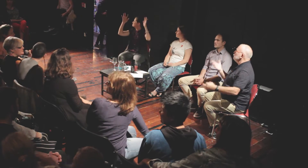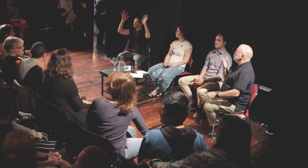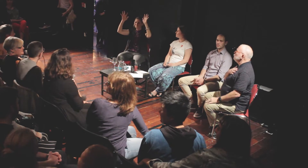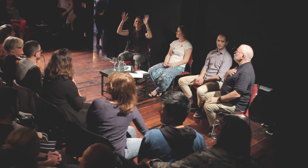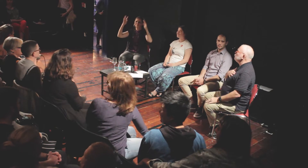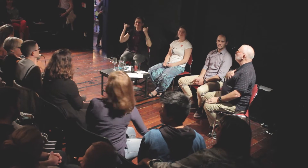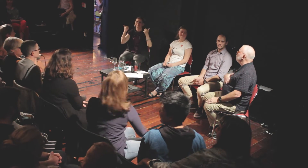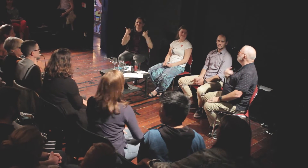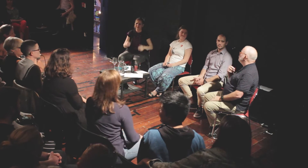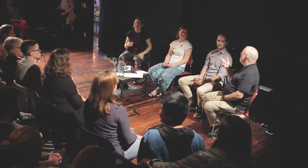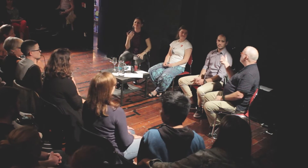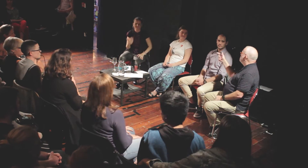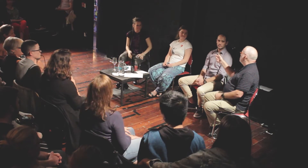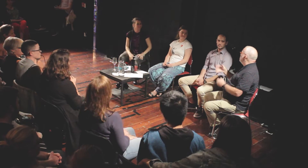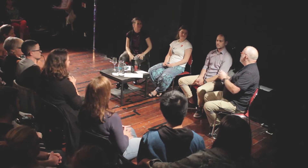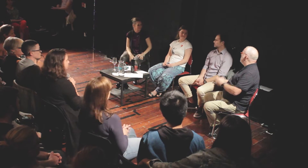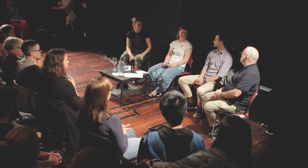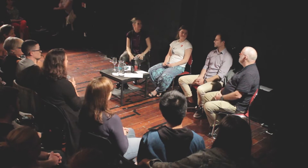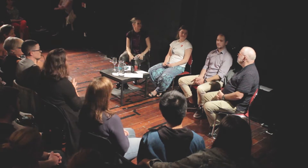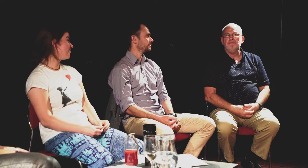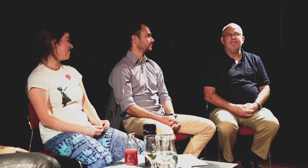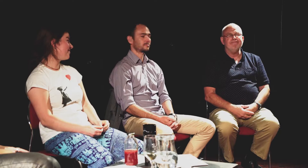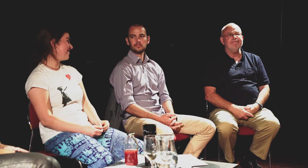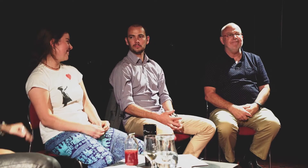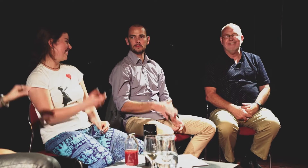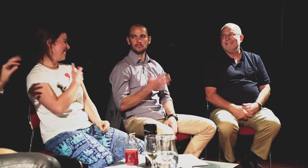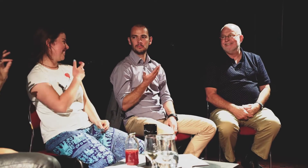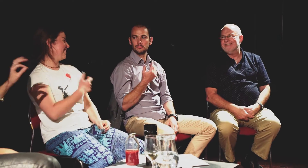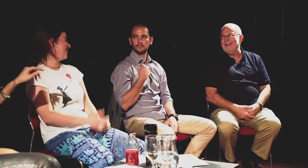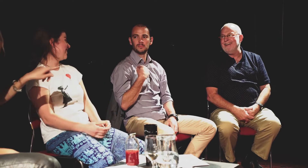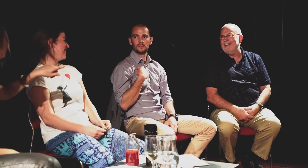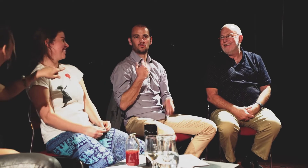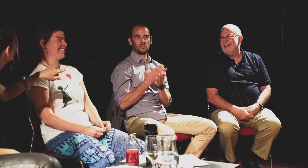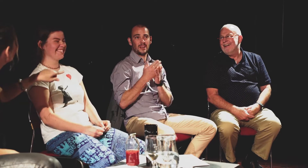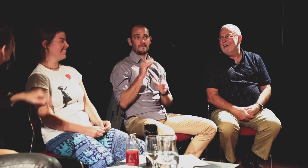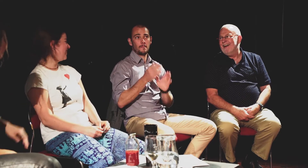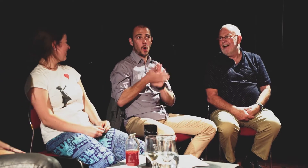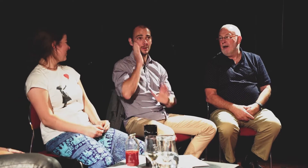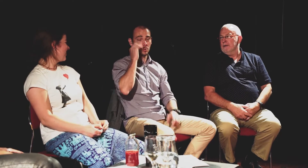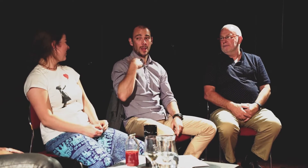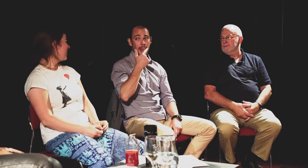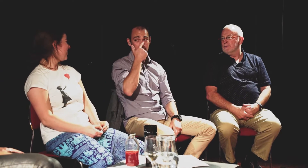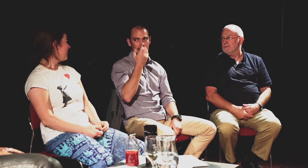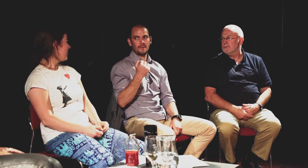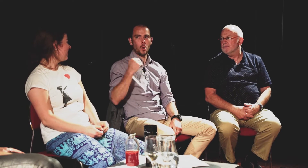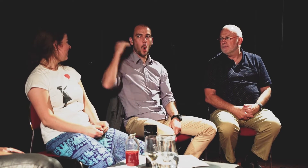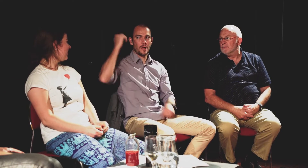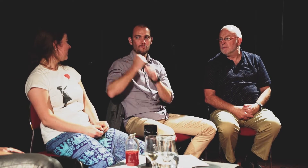here? Not that many of us. Yeah, I think you probably maybe had a few more friends. So in my high school, I